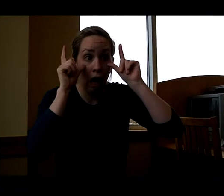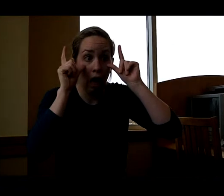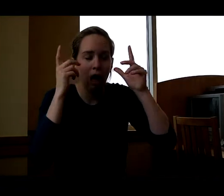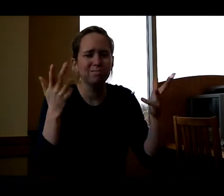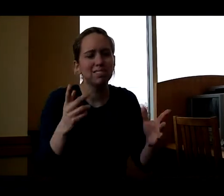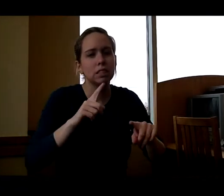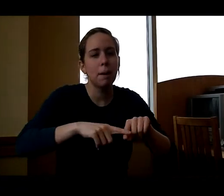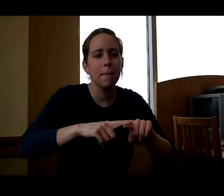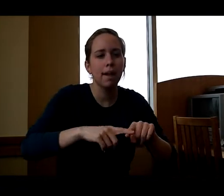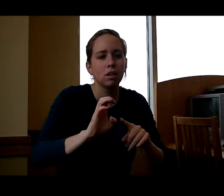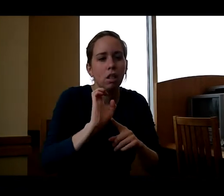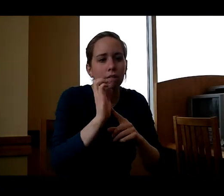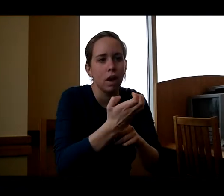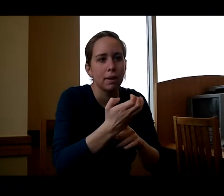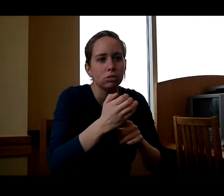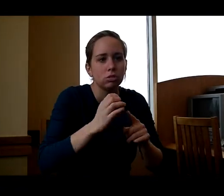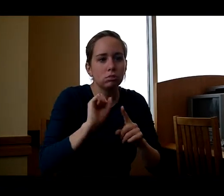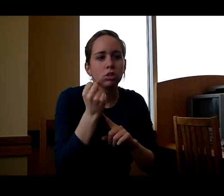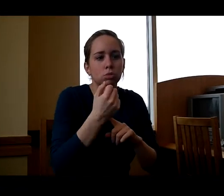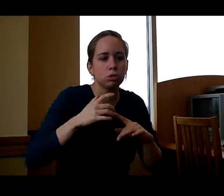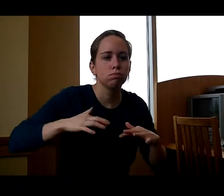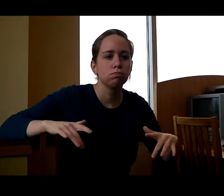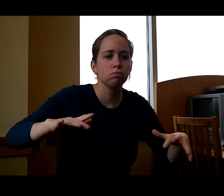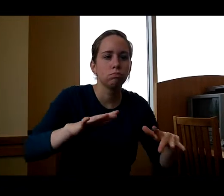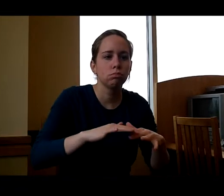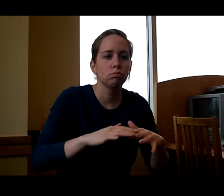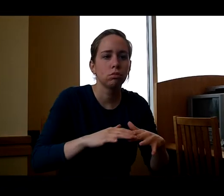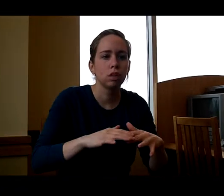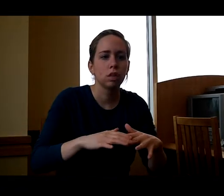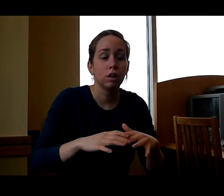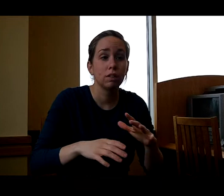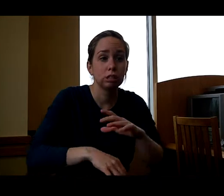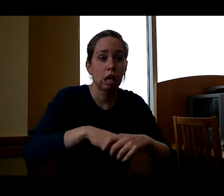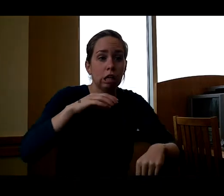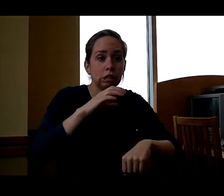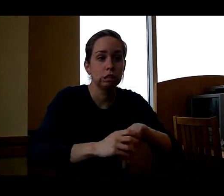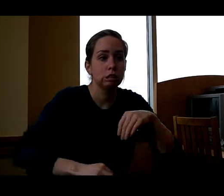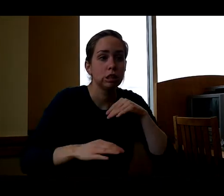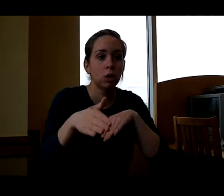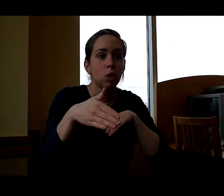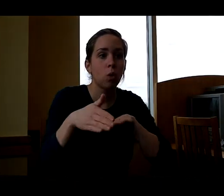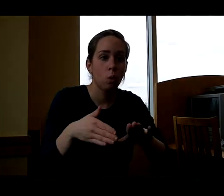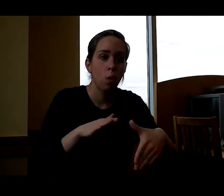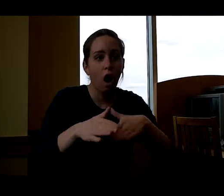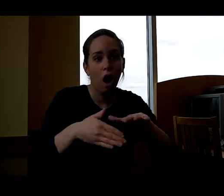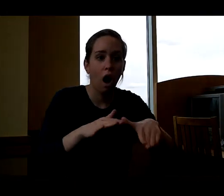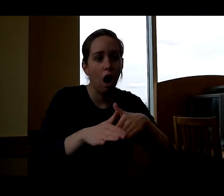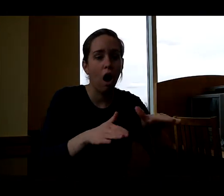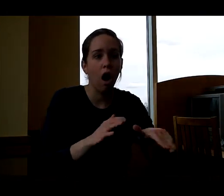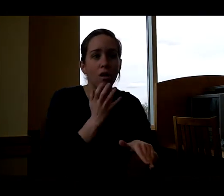the environmental situation, and take off your socks and shoes and go running barefoot through the grass